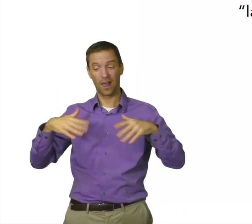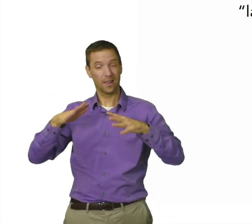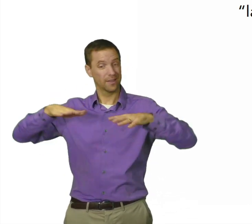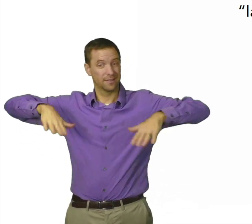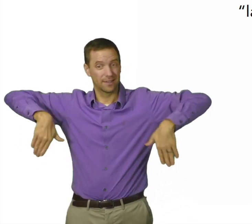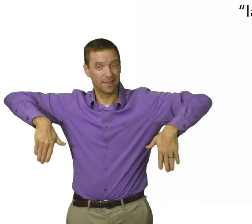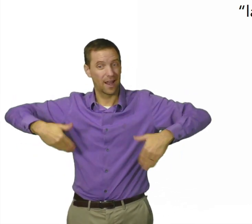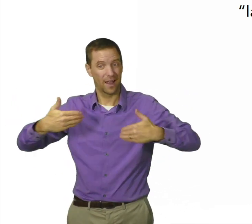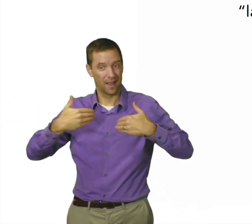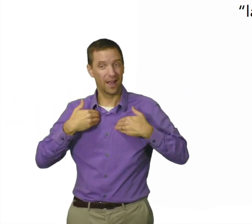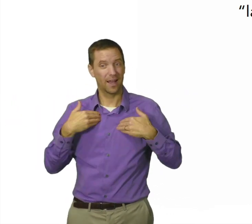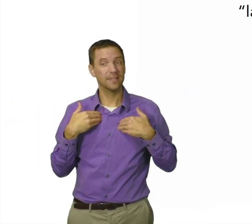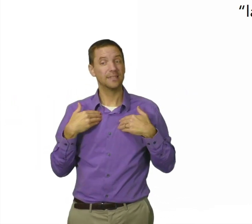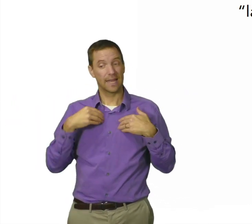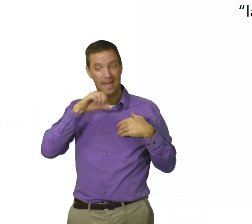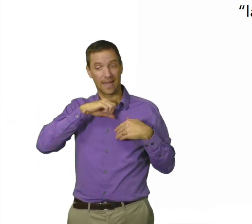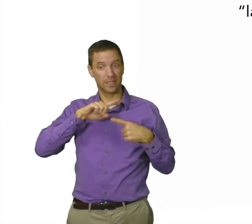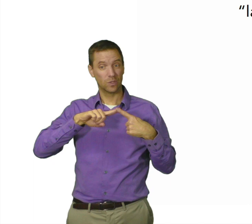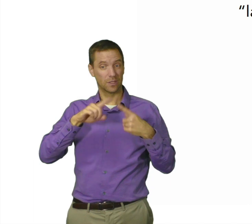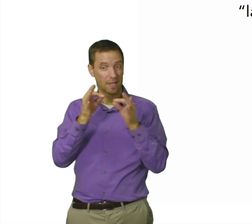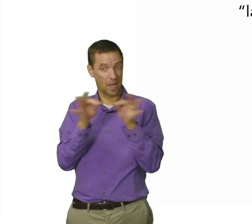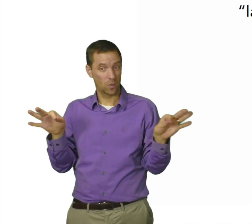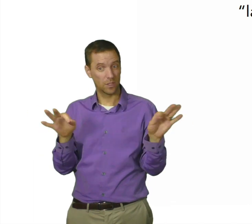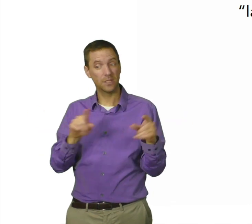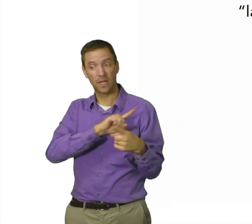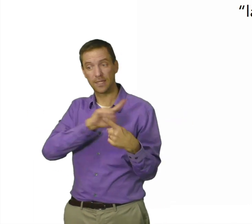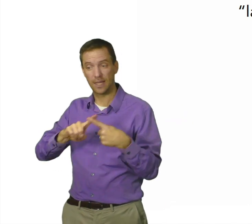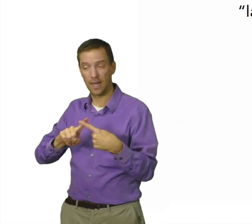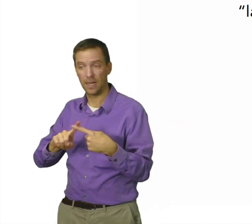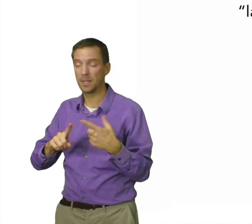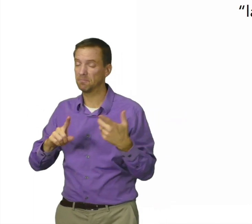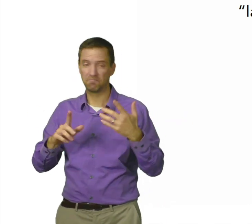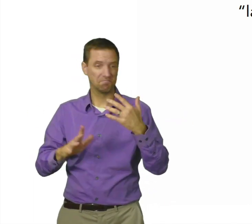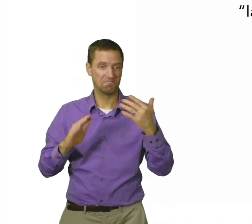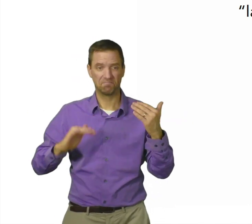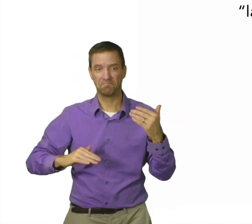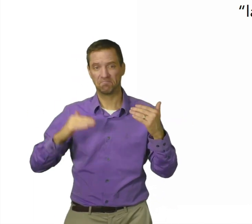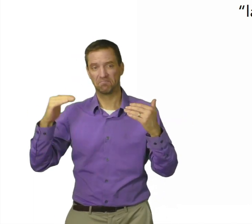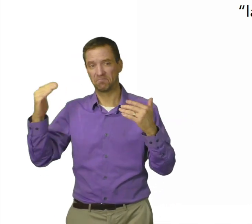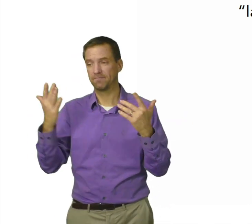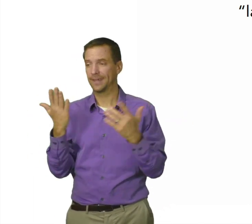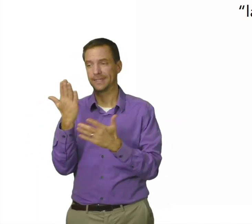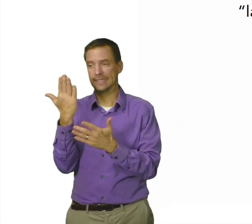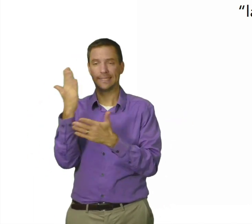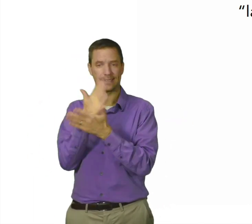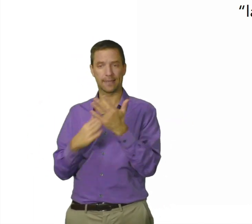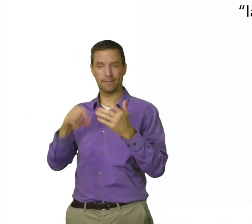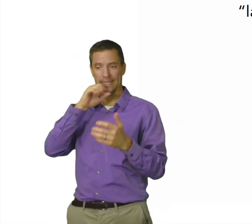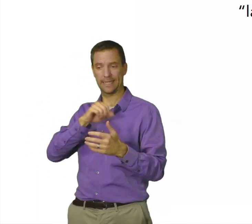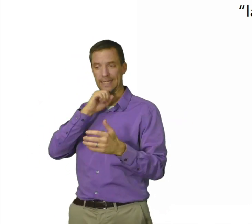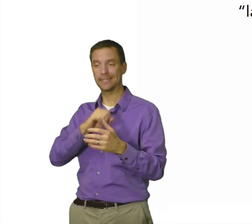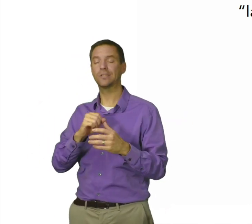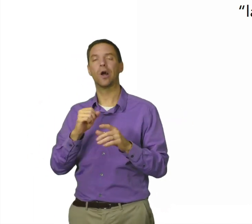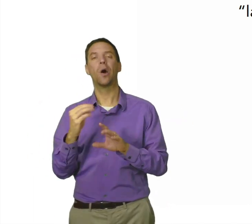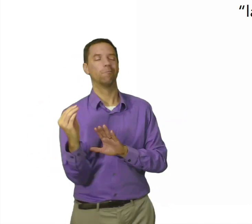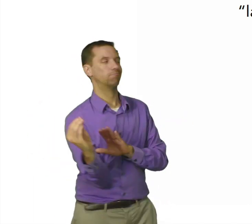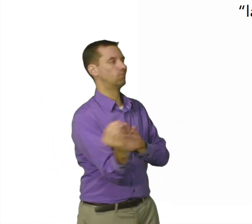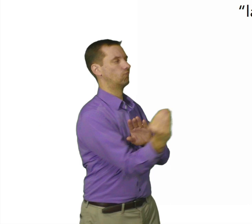passed, for example, if a child has not yet had access to language input until a certain